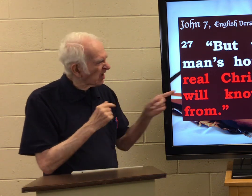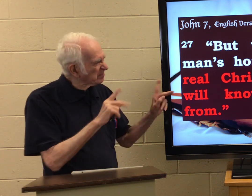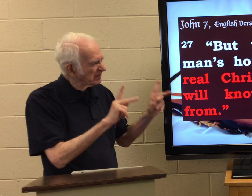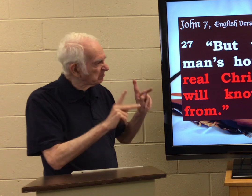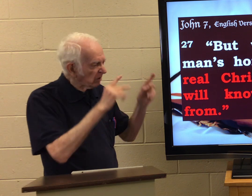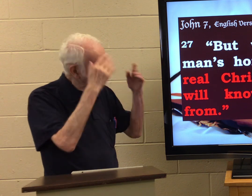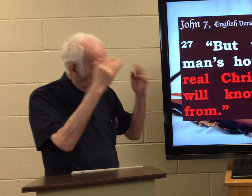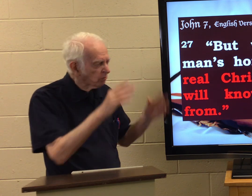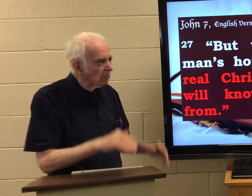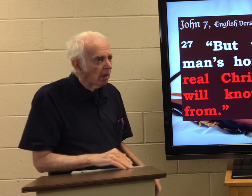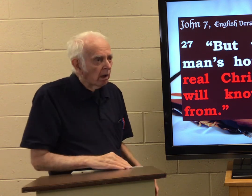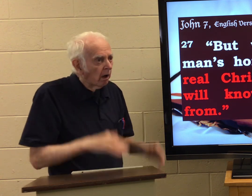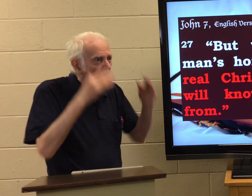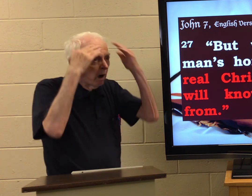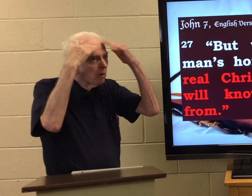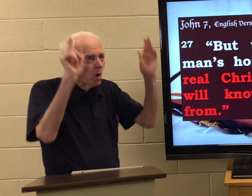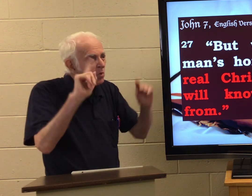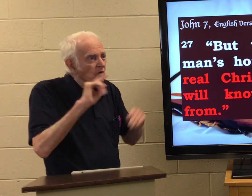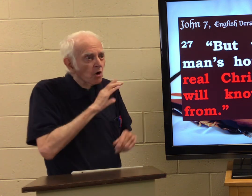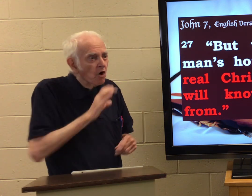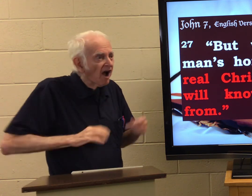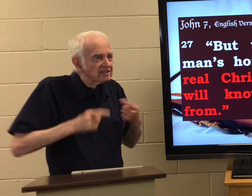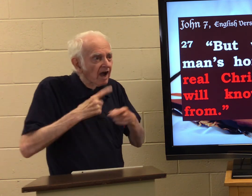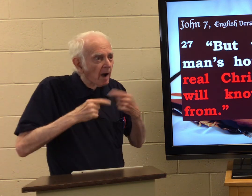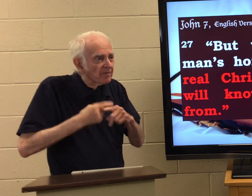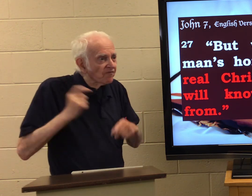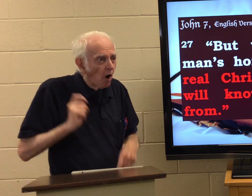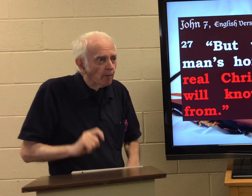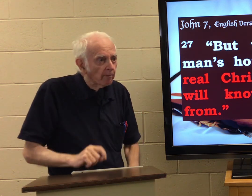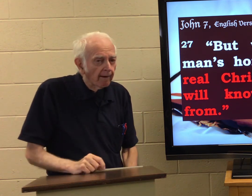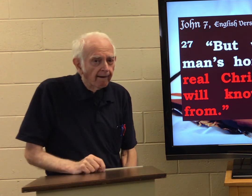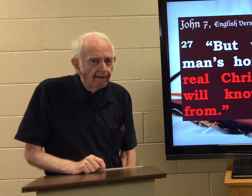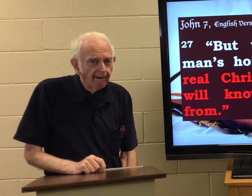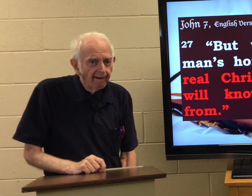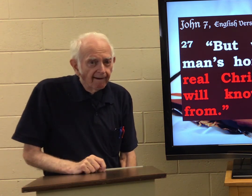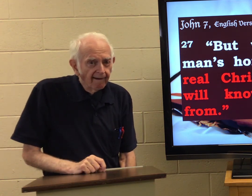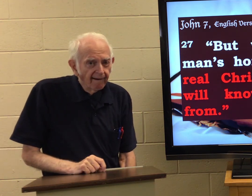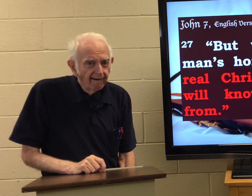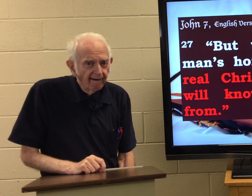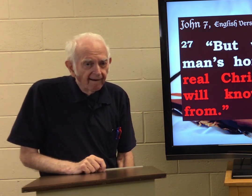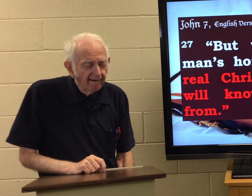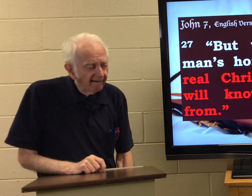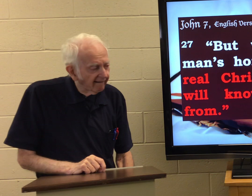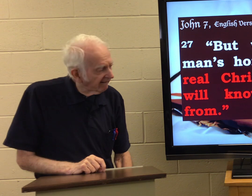But right now, the people didn't know. They didn't know where Christ came from.